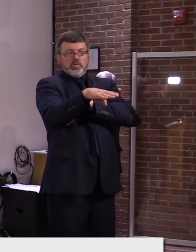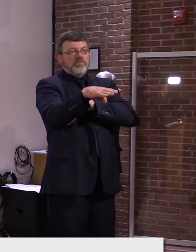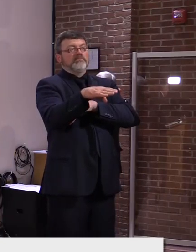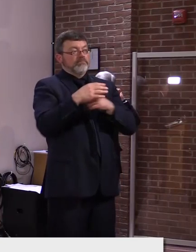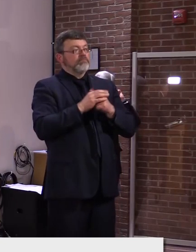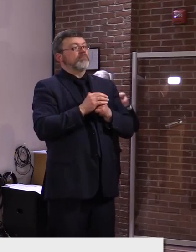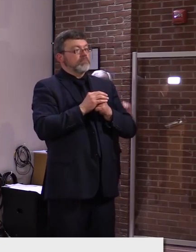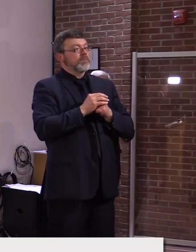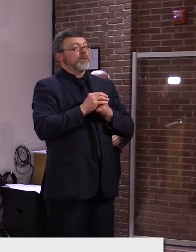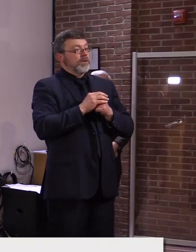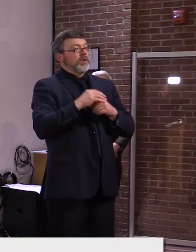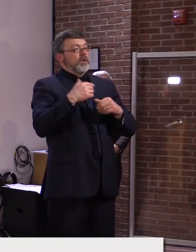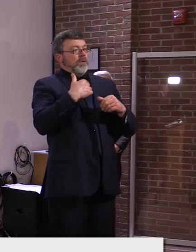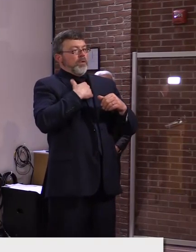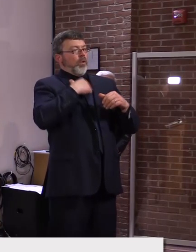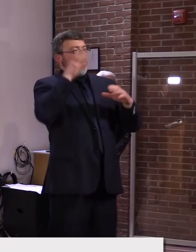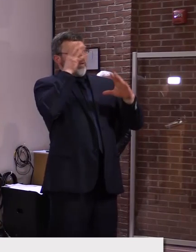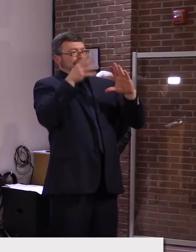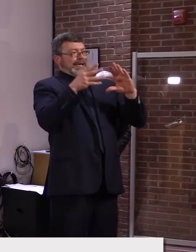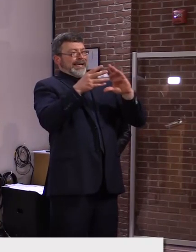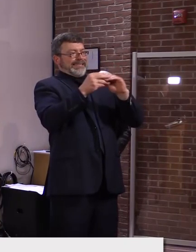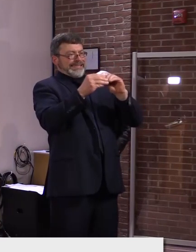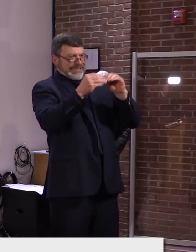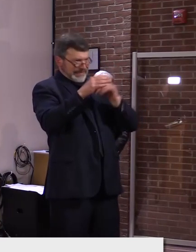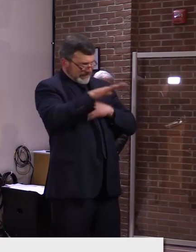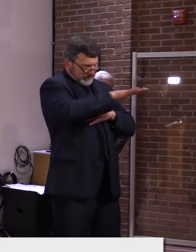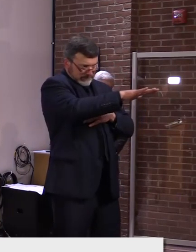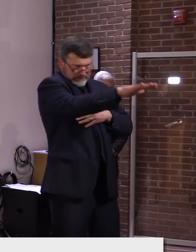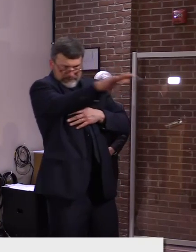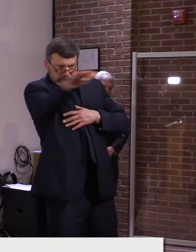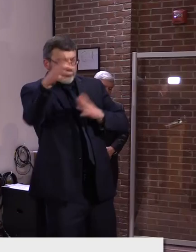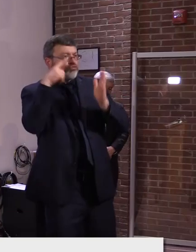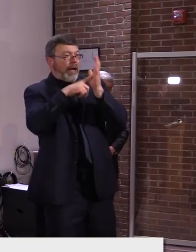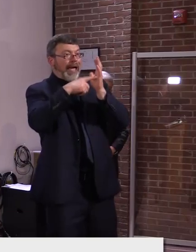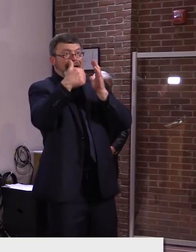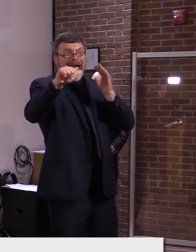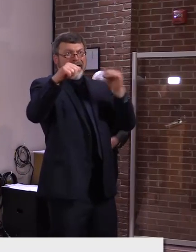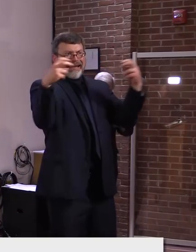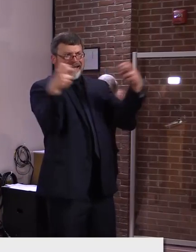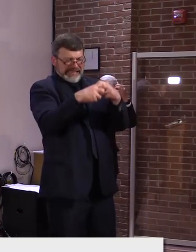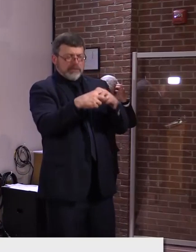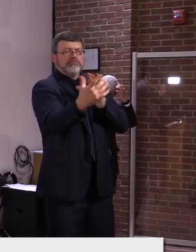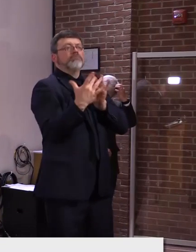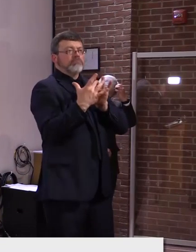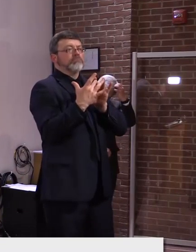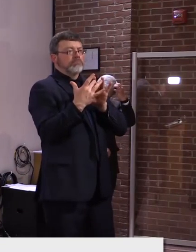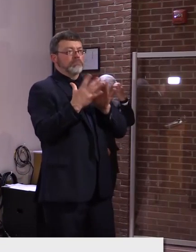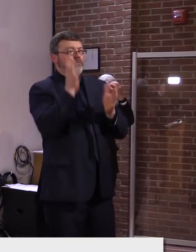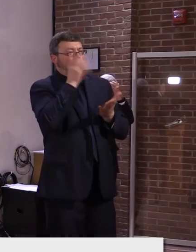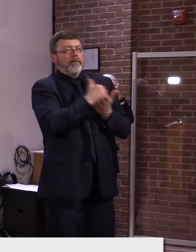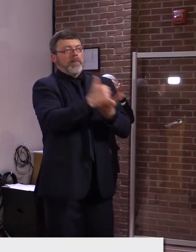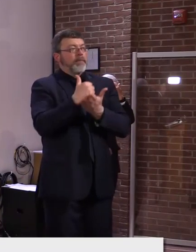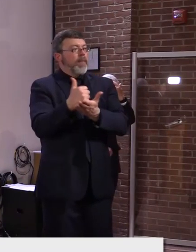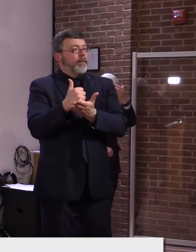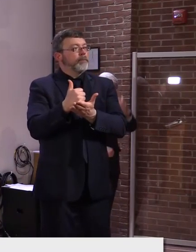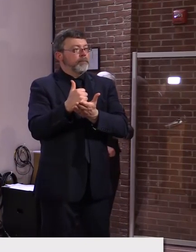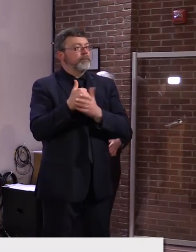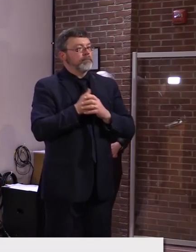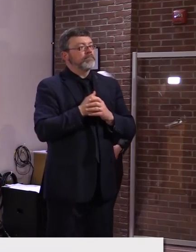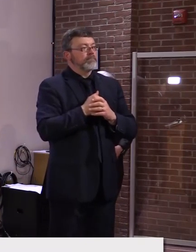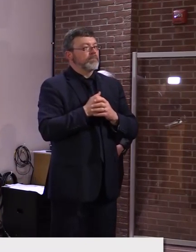to any other claimants who were unable to file because of that last correction that needed to be made, that they can do